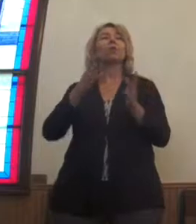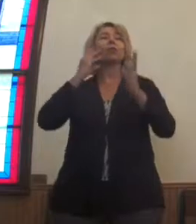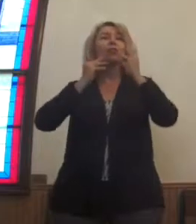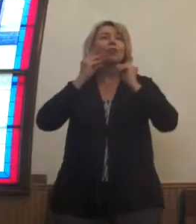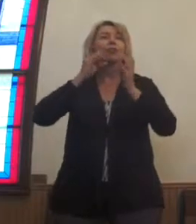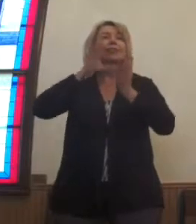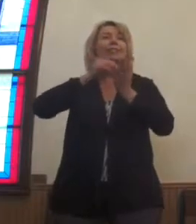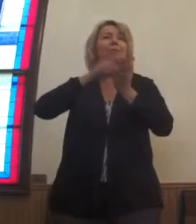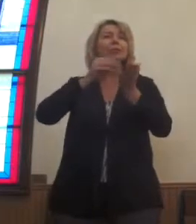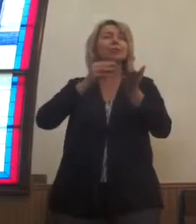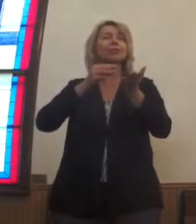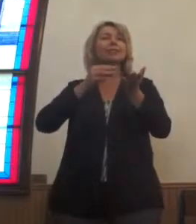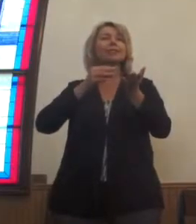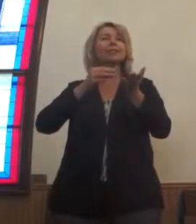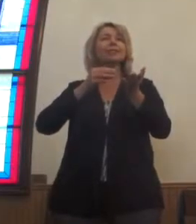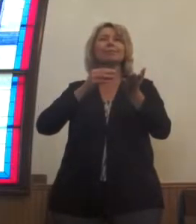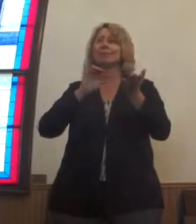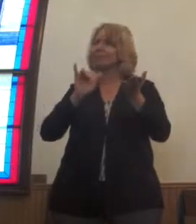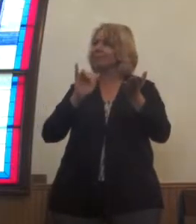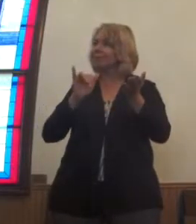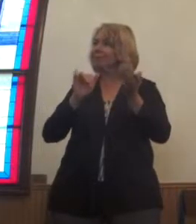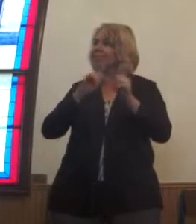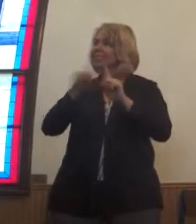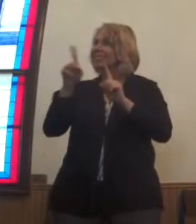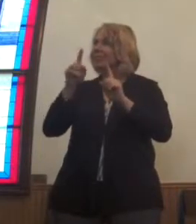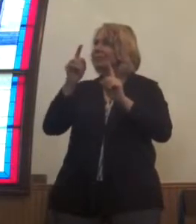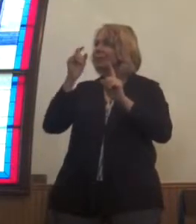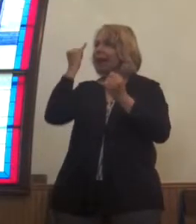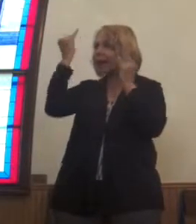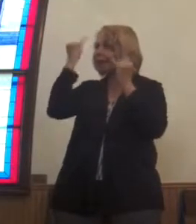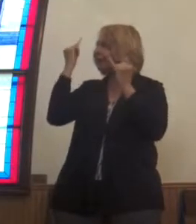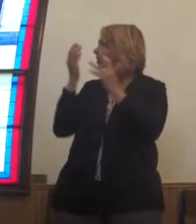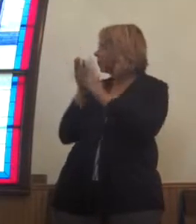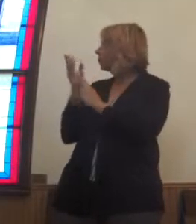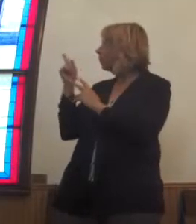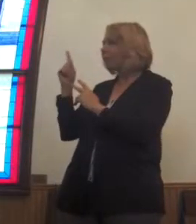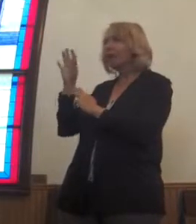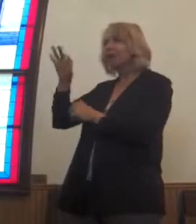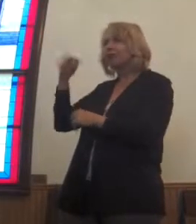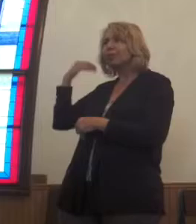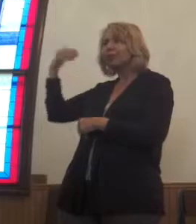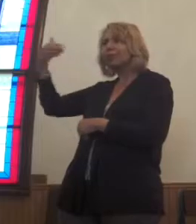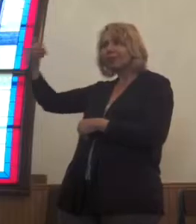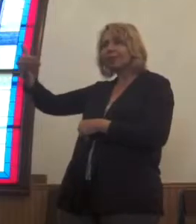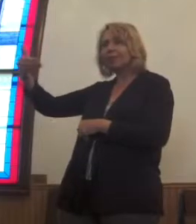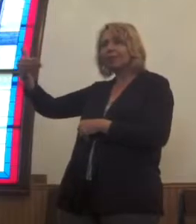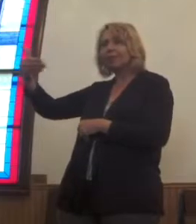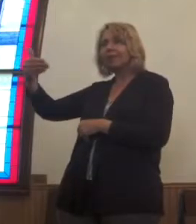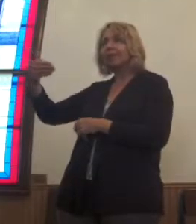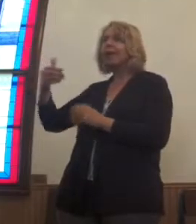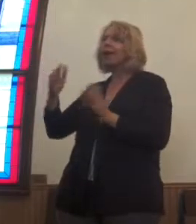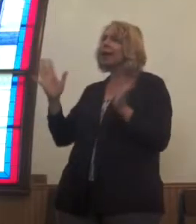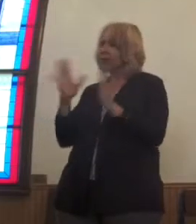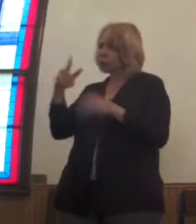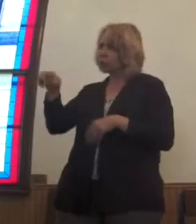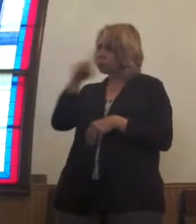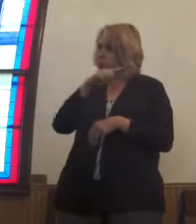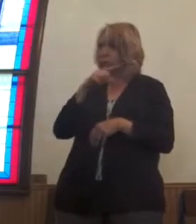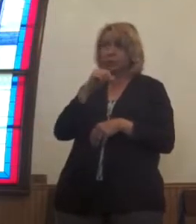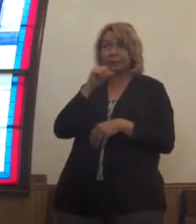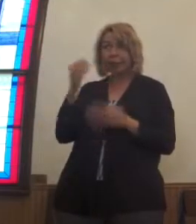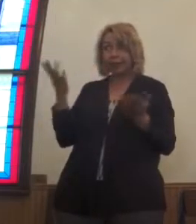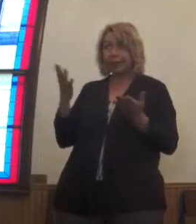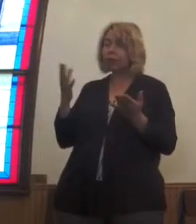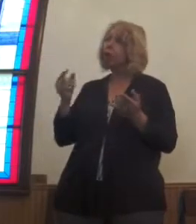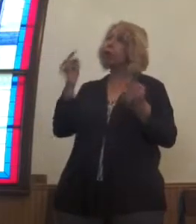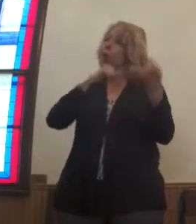6 weeks. We went through down lots of different avenues of roads through the neighborhood. And I invite you that if you haven't been here for the entire series, to